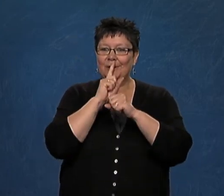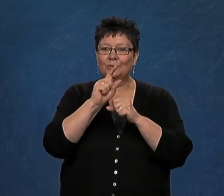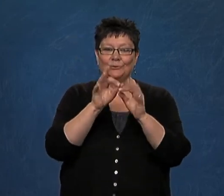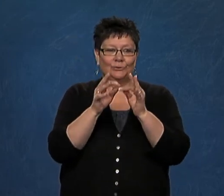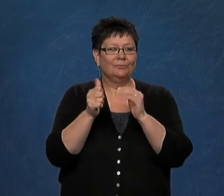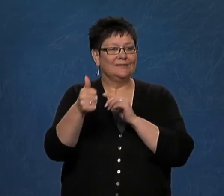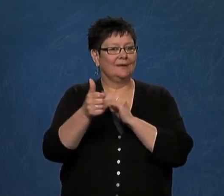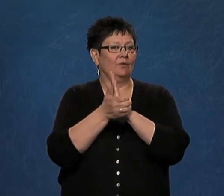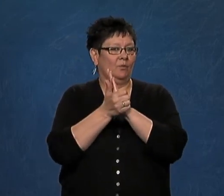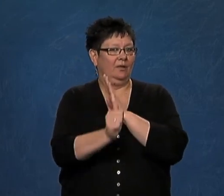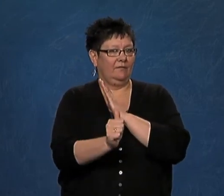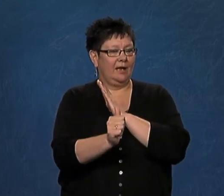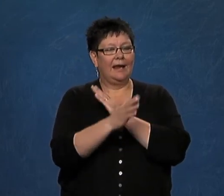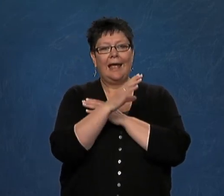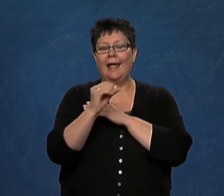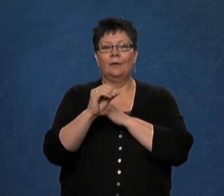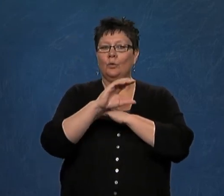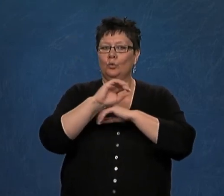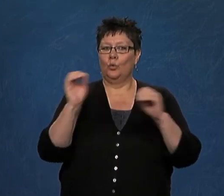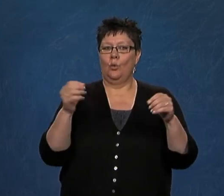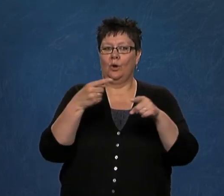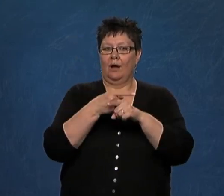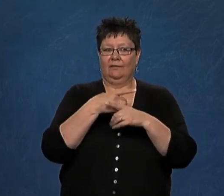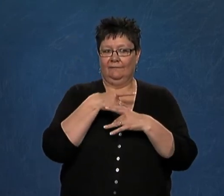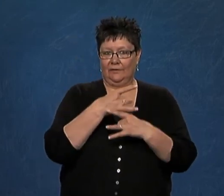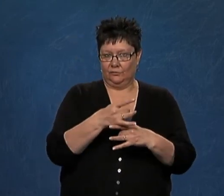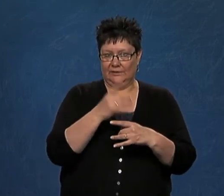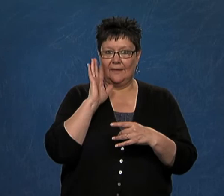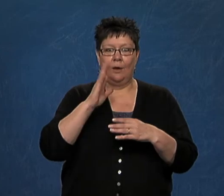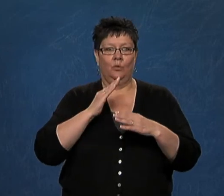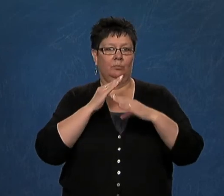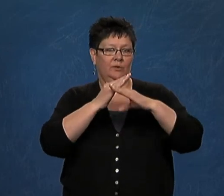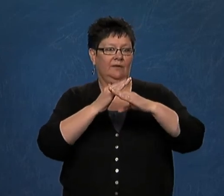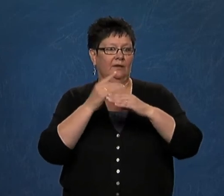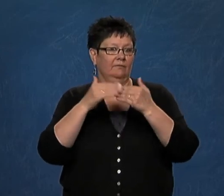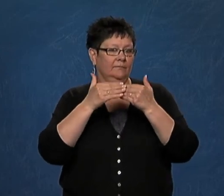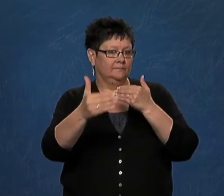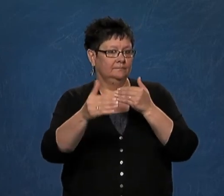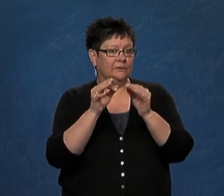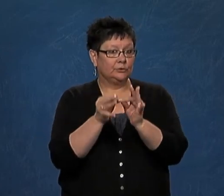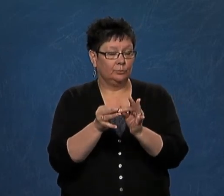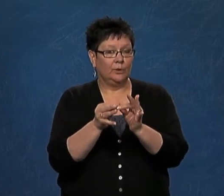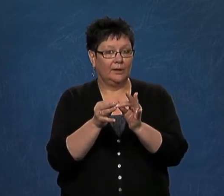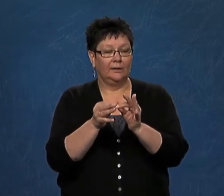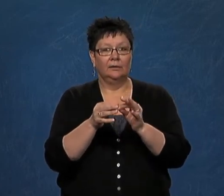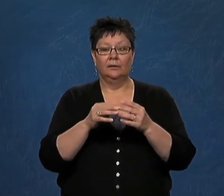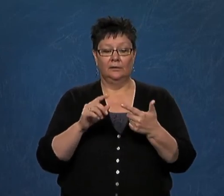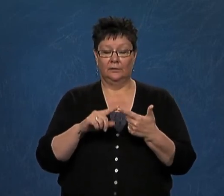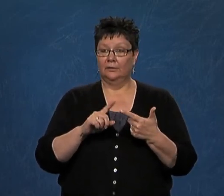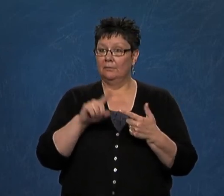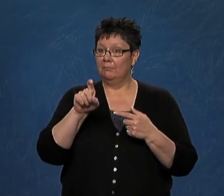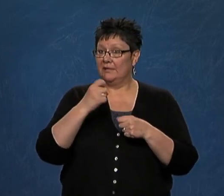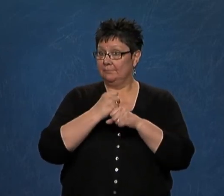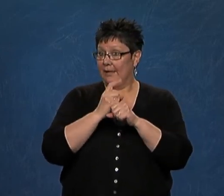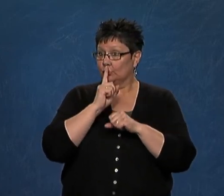Before this actually takes place, you have to make sure the interpreter is qualified, there's no conflict of